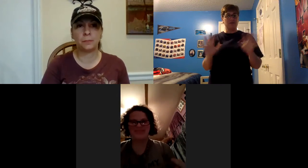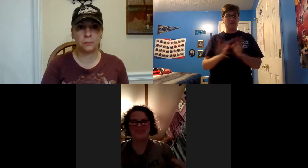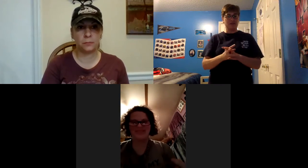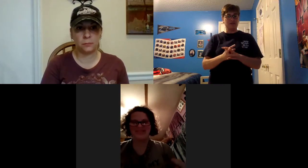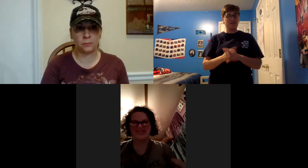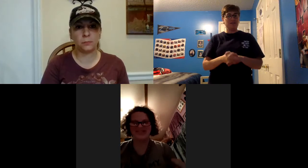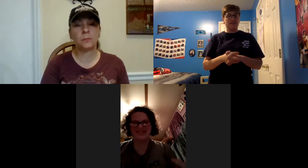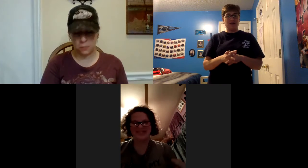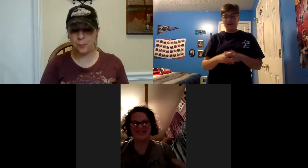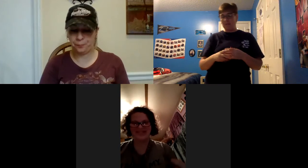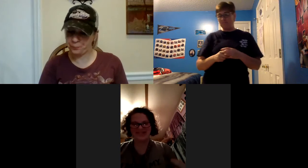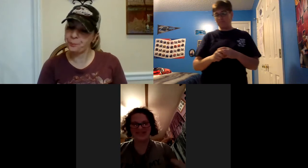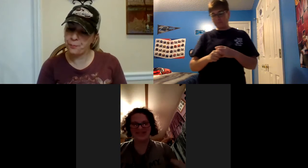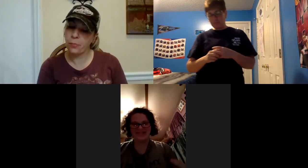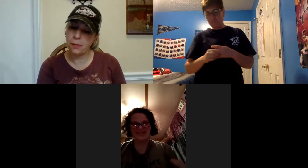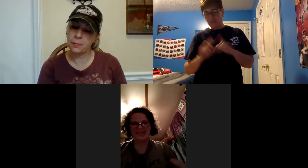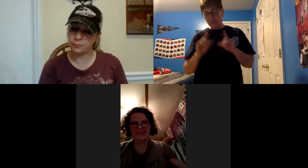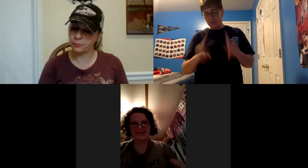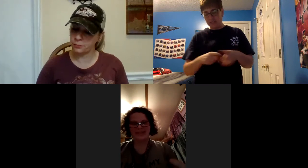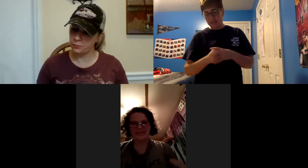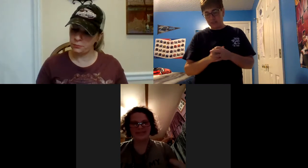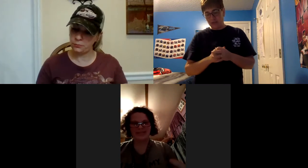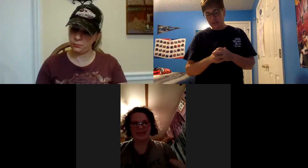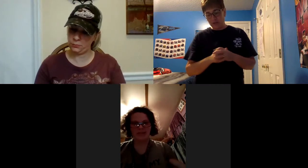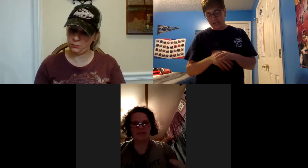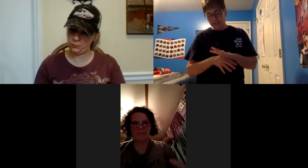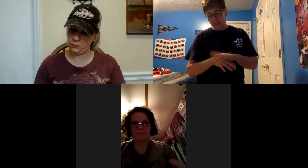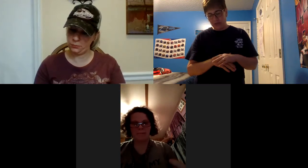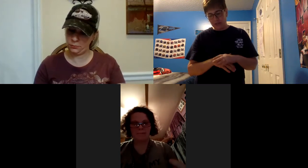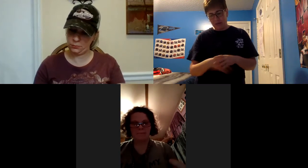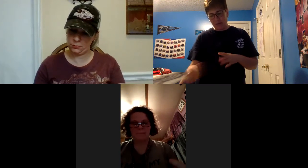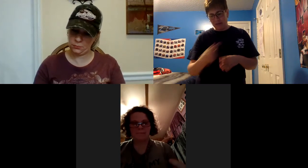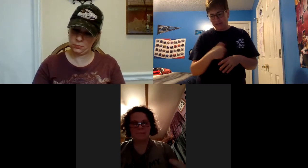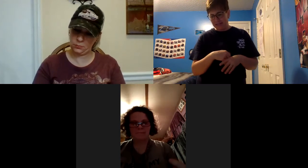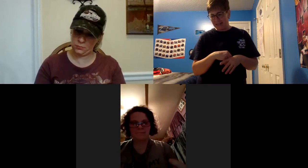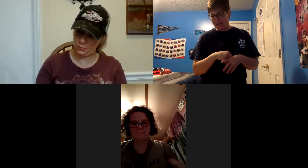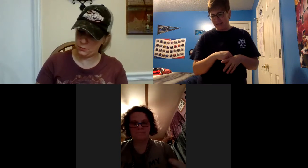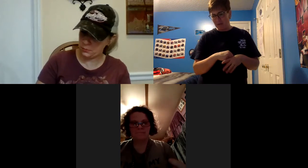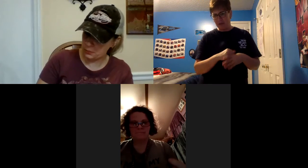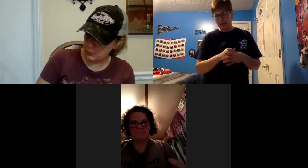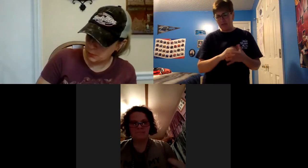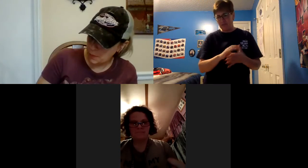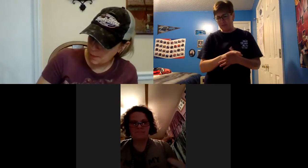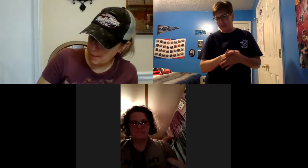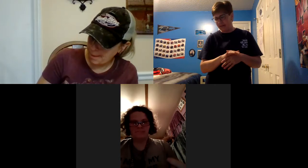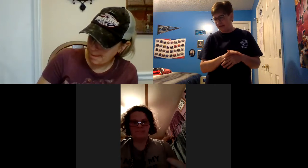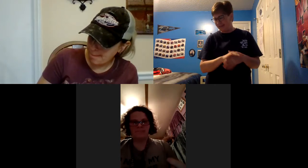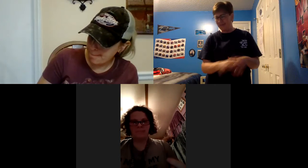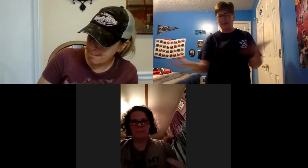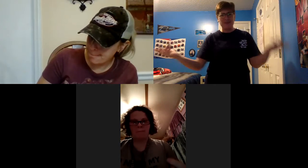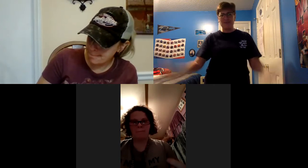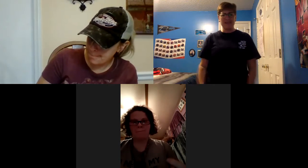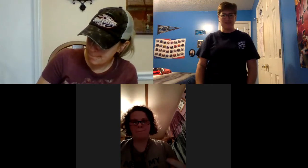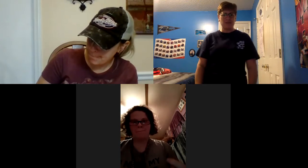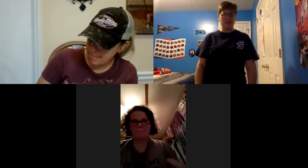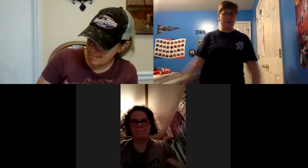and then you're done. So that's what I do in that situation. But I apologize. I didn't think about putting come in there. I think I've got it